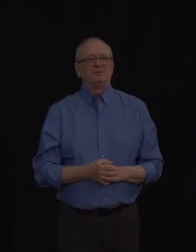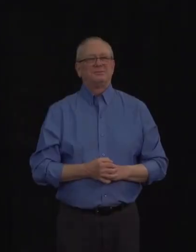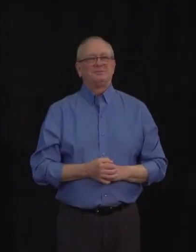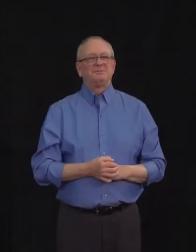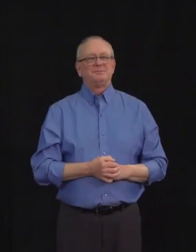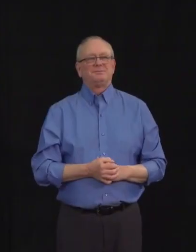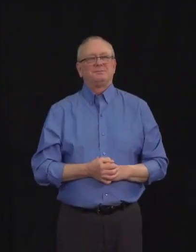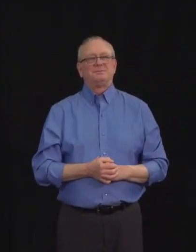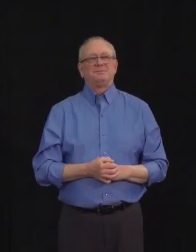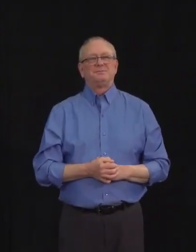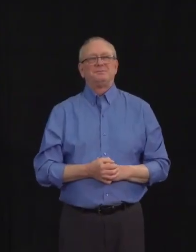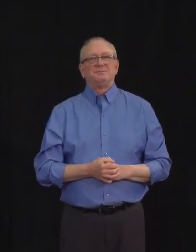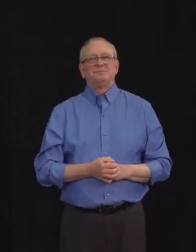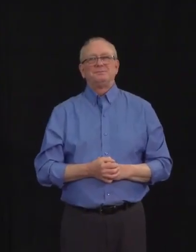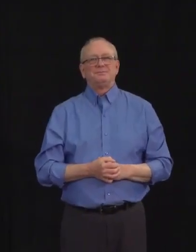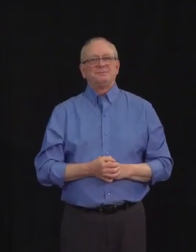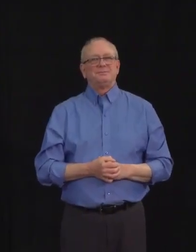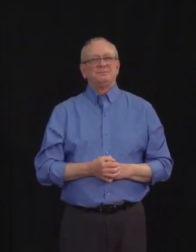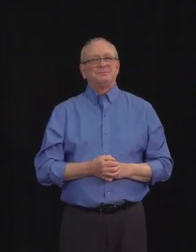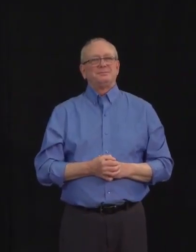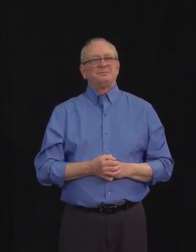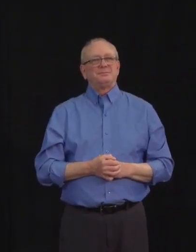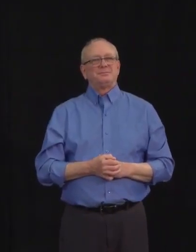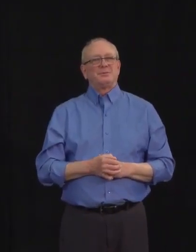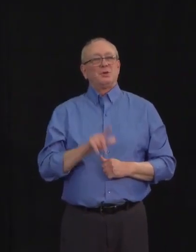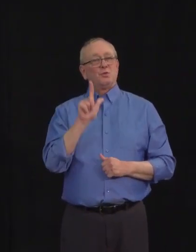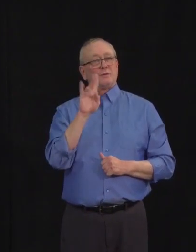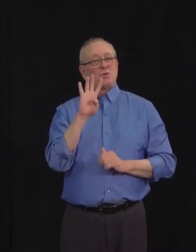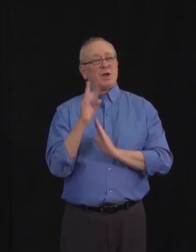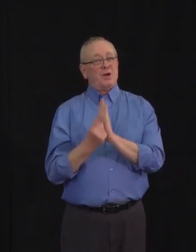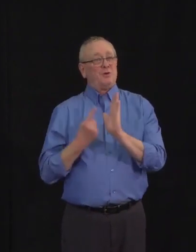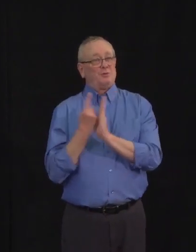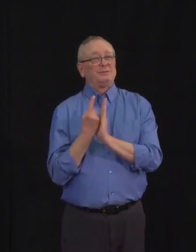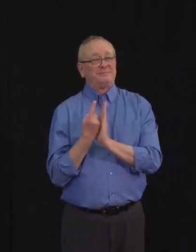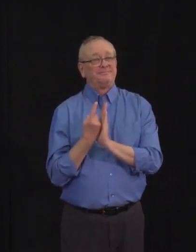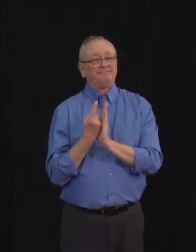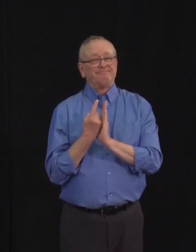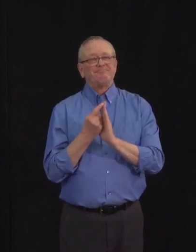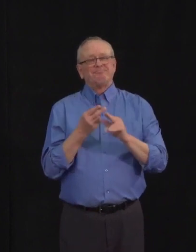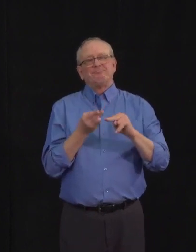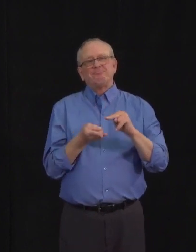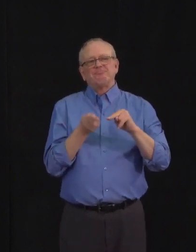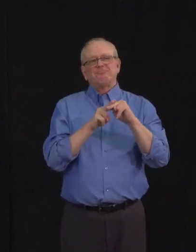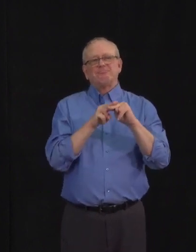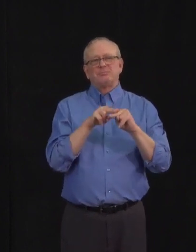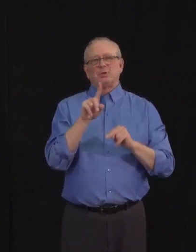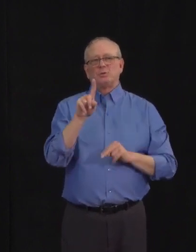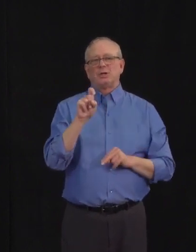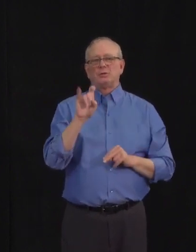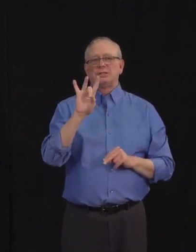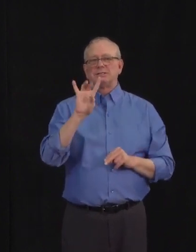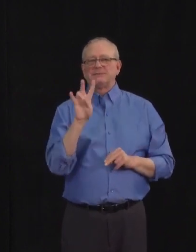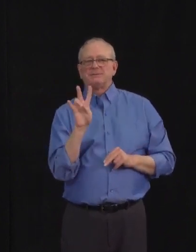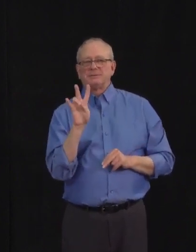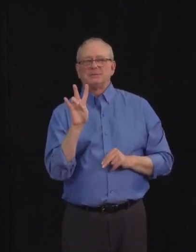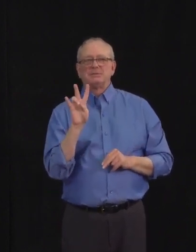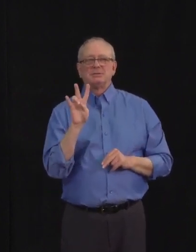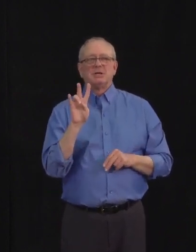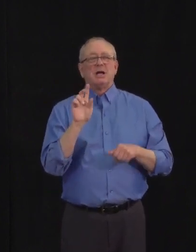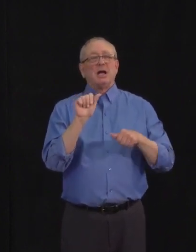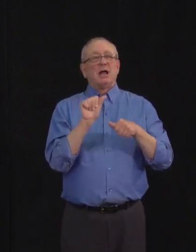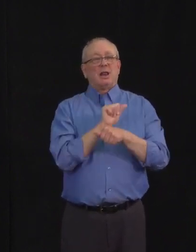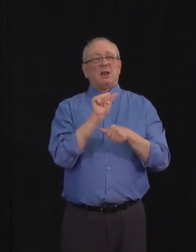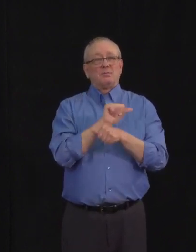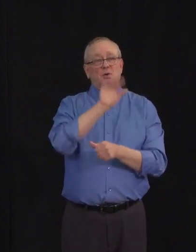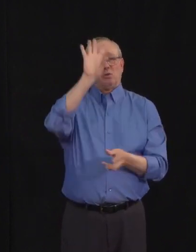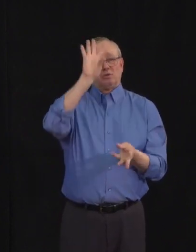We have confirmed an additional 187 cases over the last 24 hours, bringing the total number of cases in Alberta